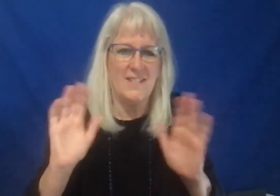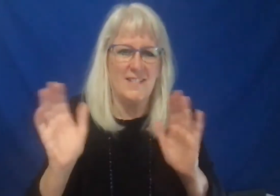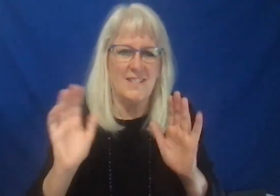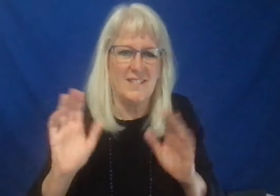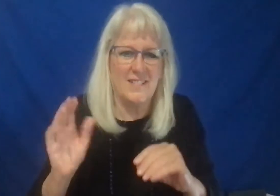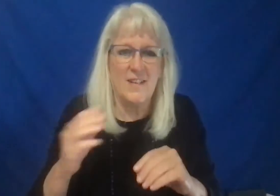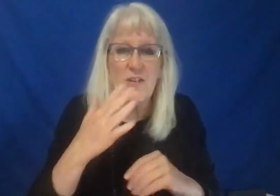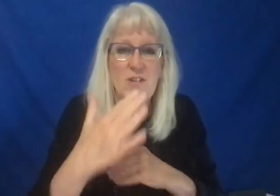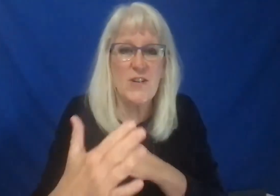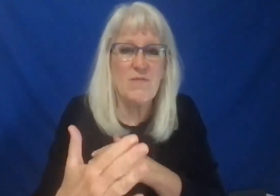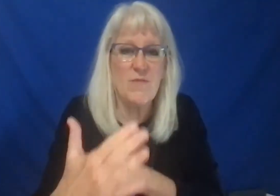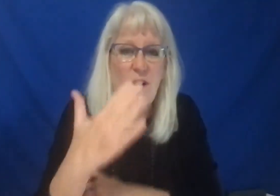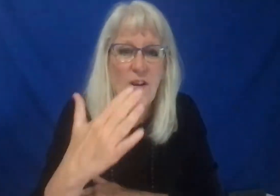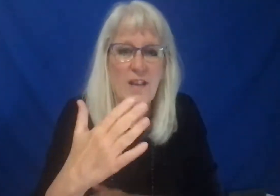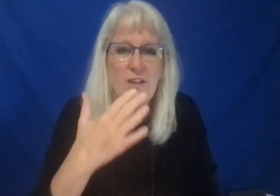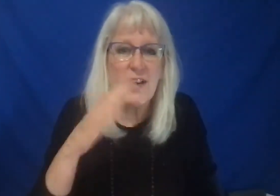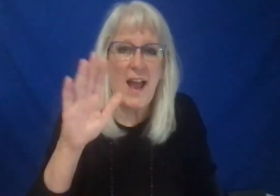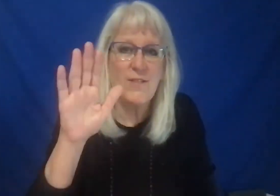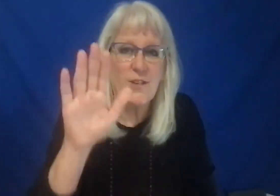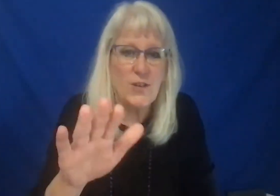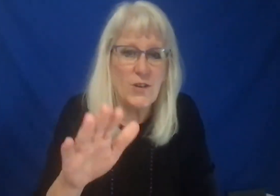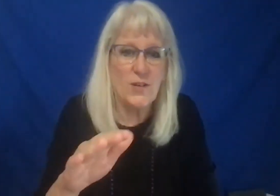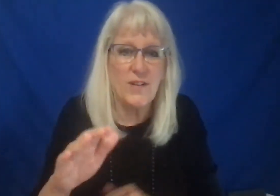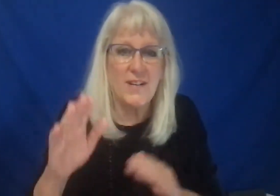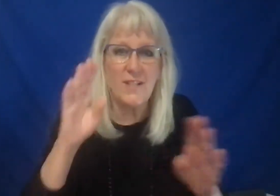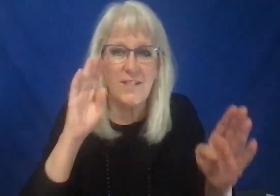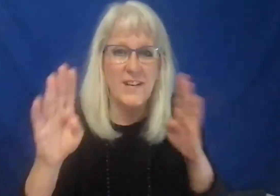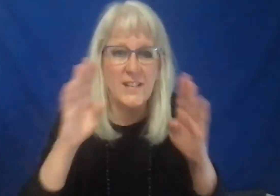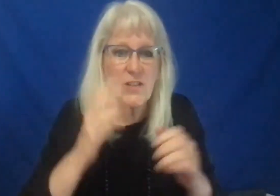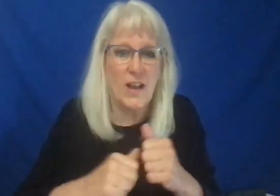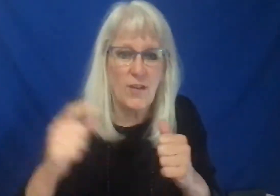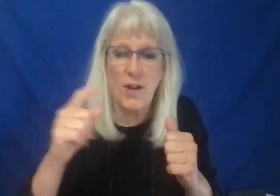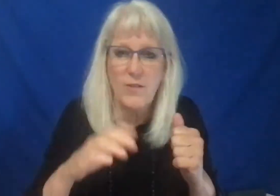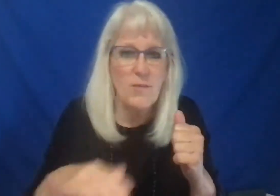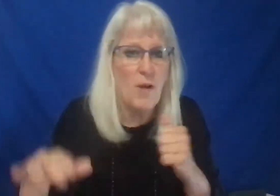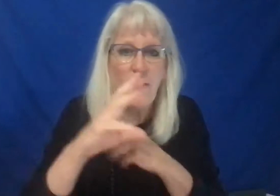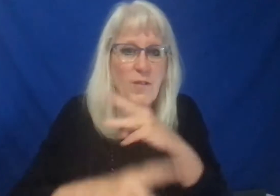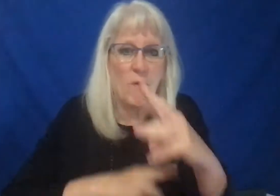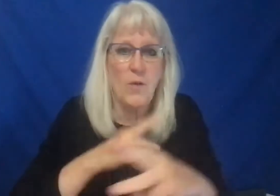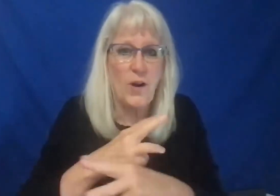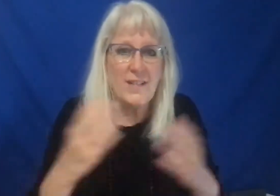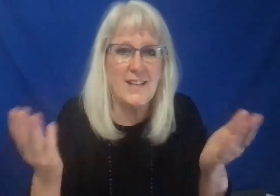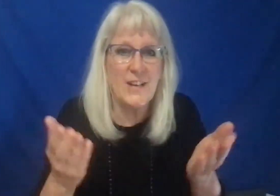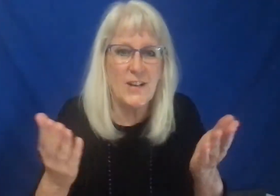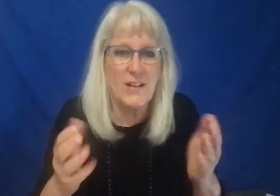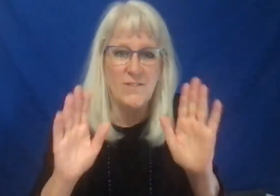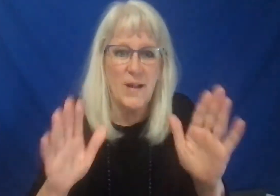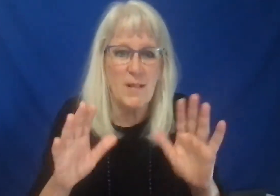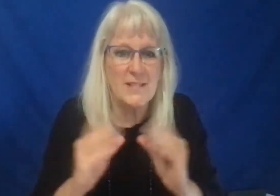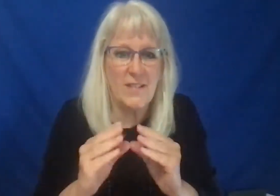Good morning, good afternoon, and greetings to everyone from all over the world who is attending this fabulous conference. I